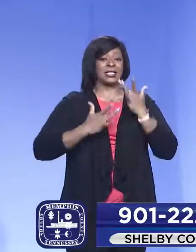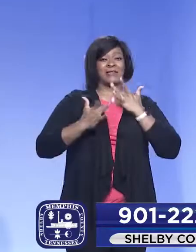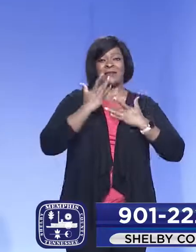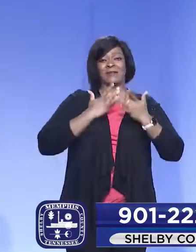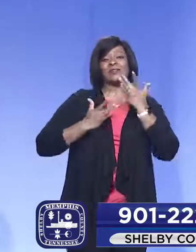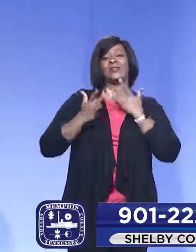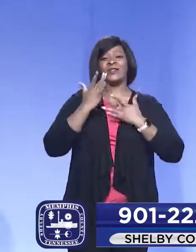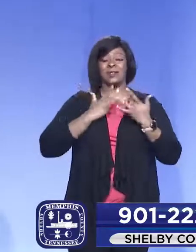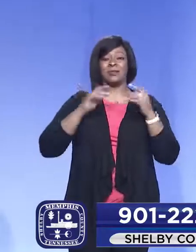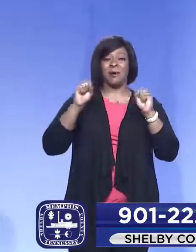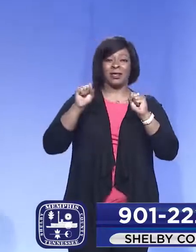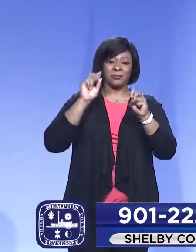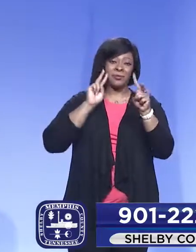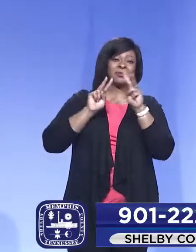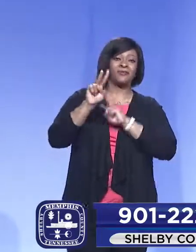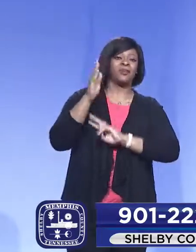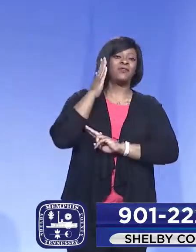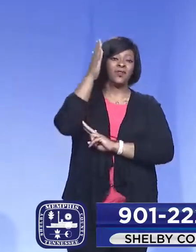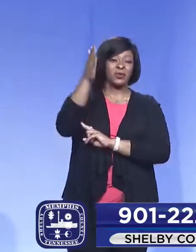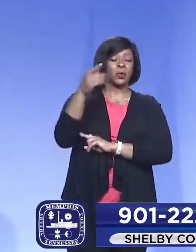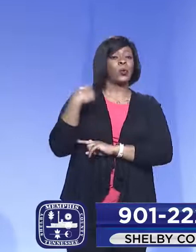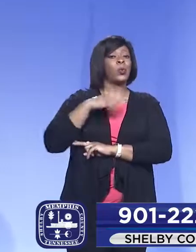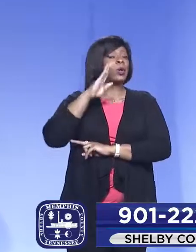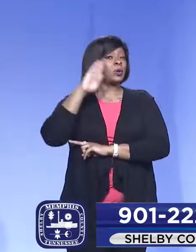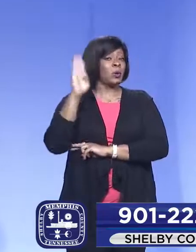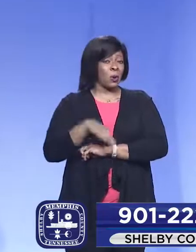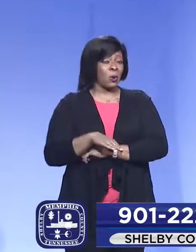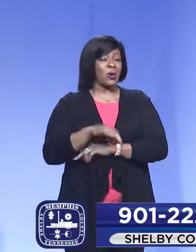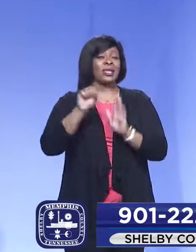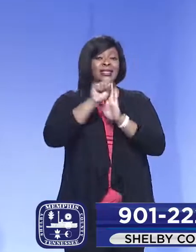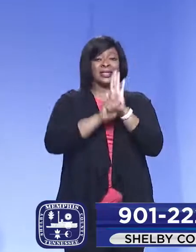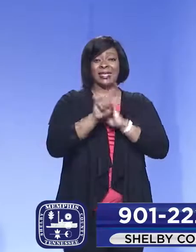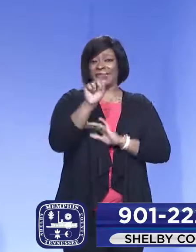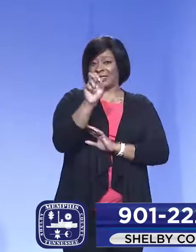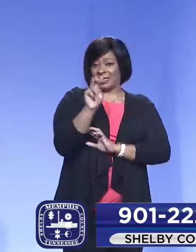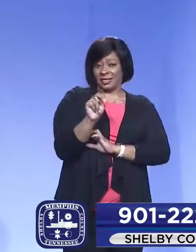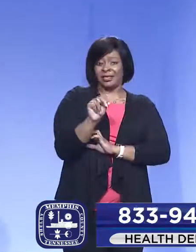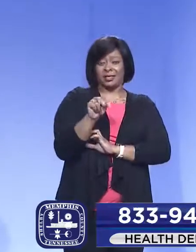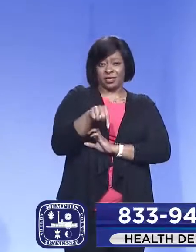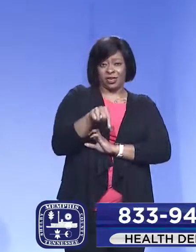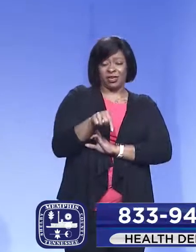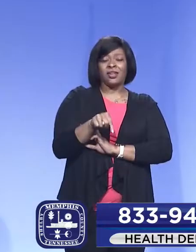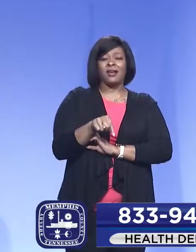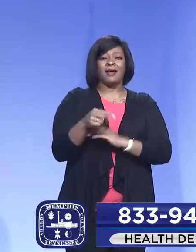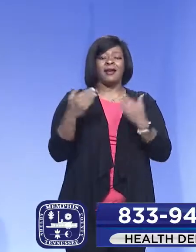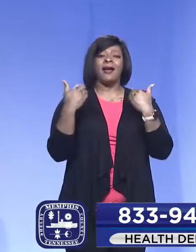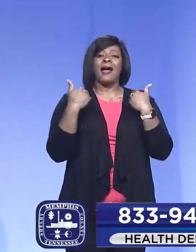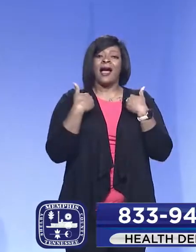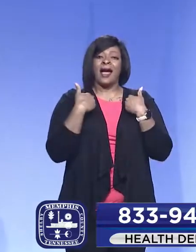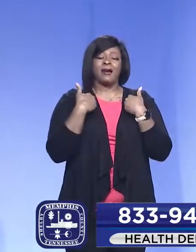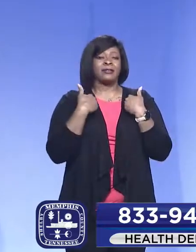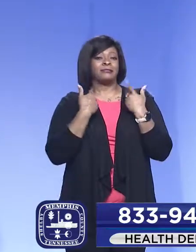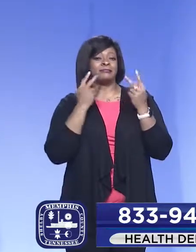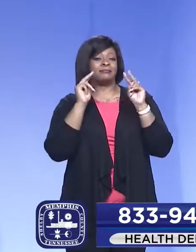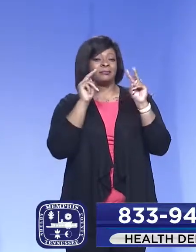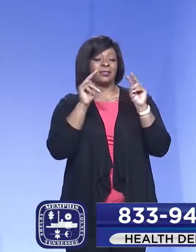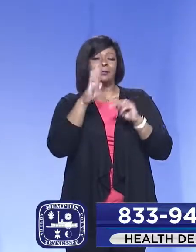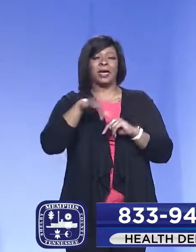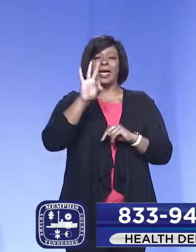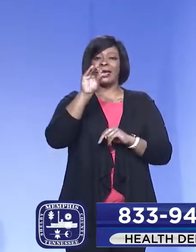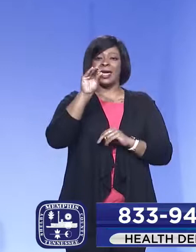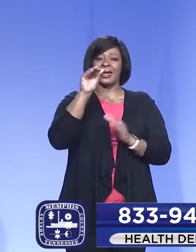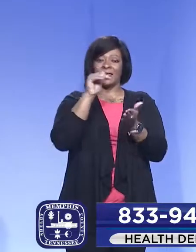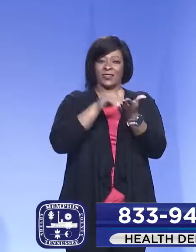the foreseeable future. For example, we know that the state of Tennessee expects to receive about